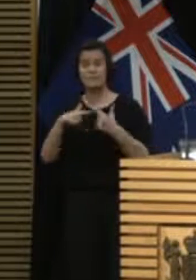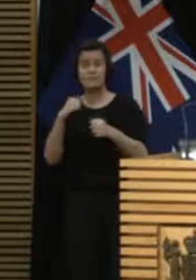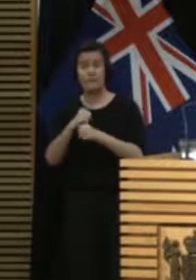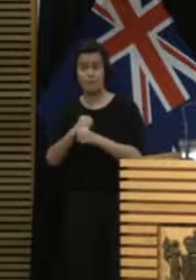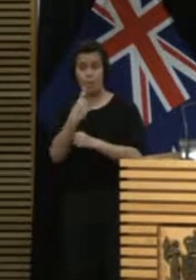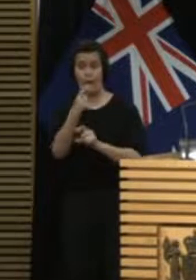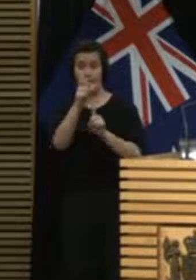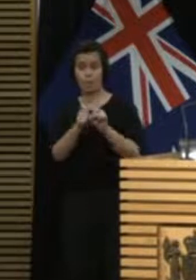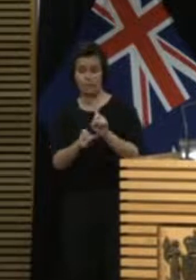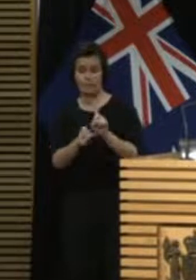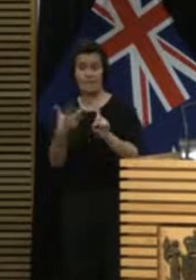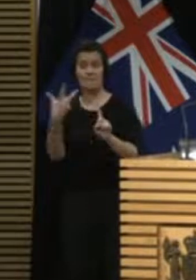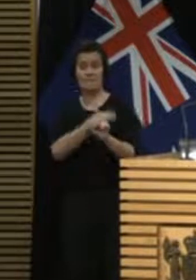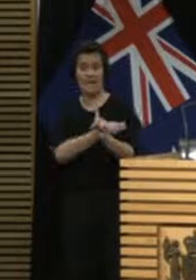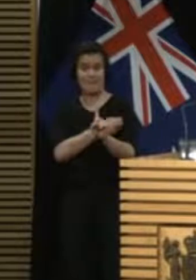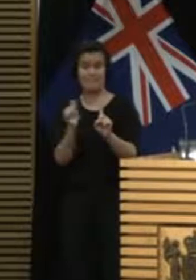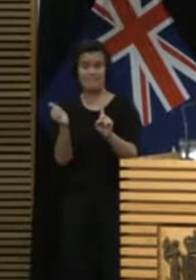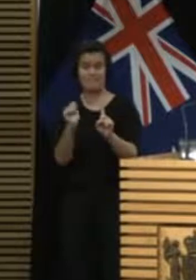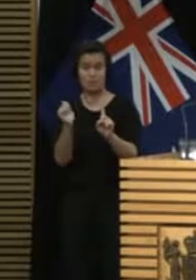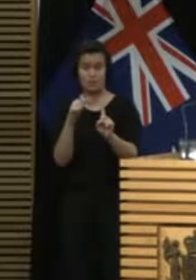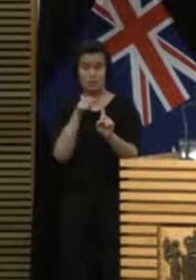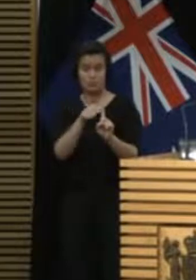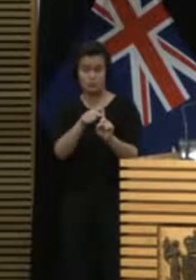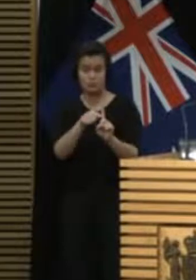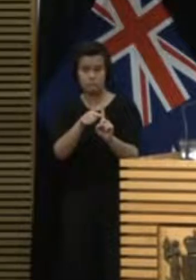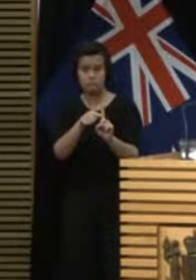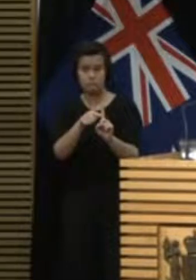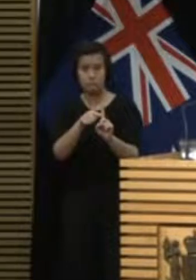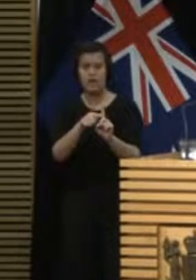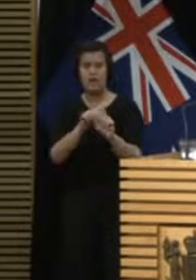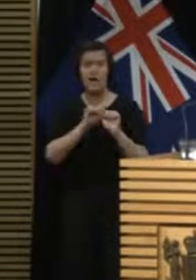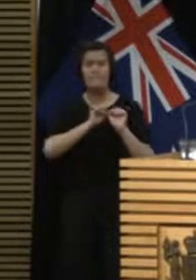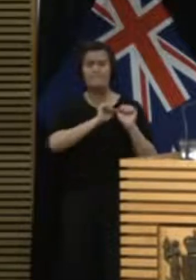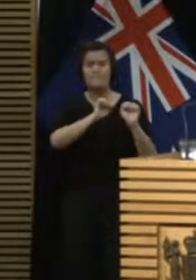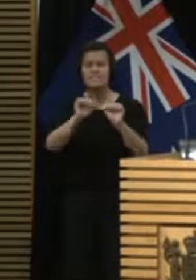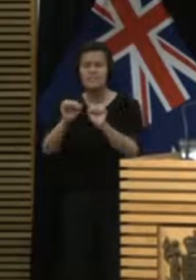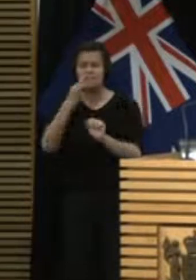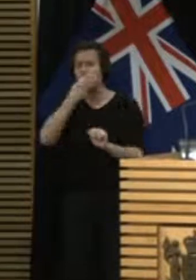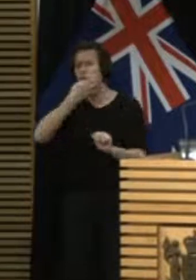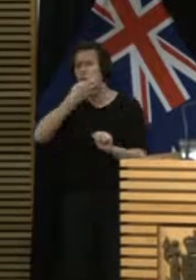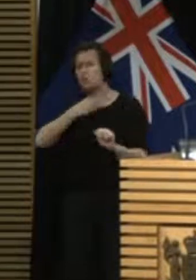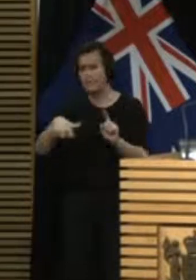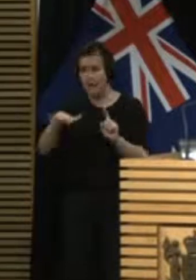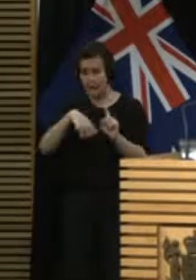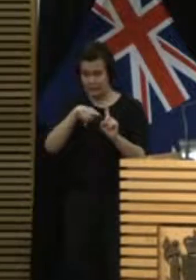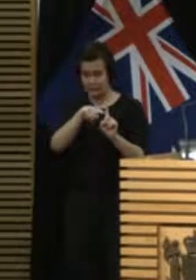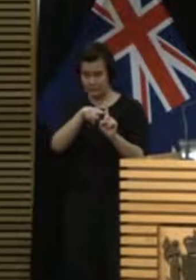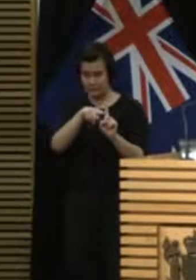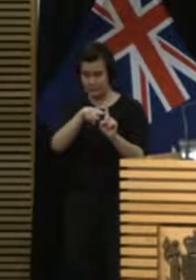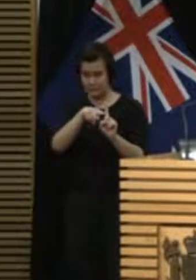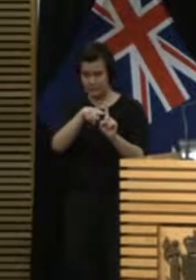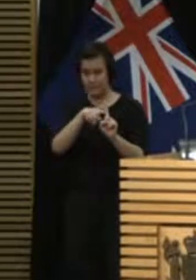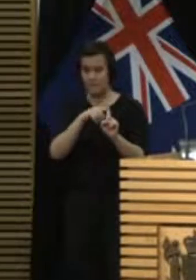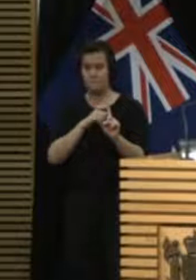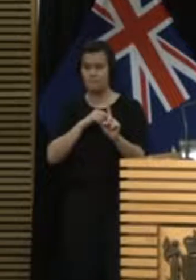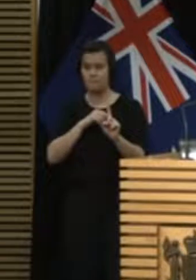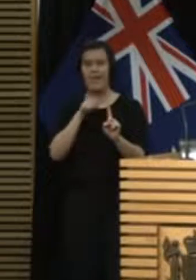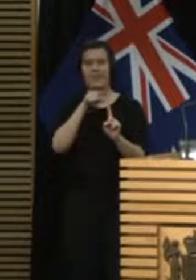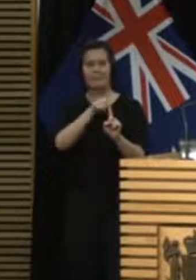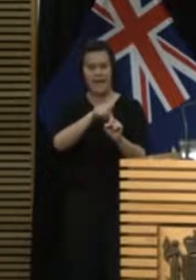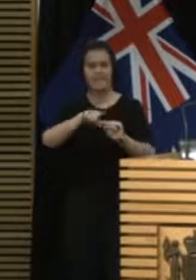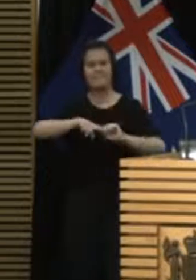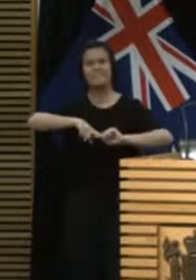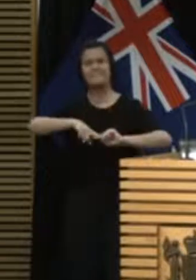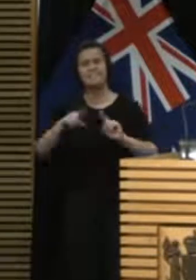vaccinated, there are not very many exposure events, then the notification in that case may not require the sort of